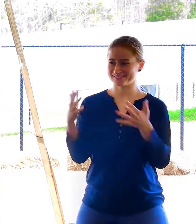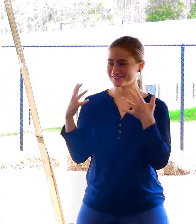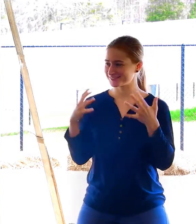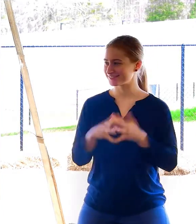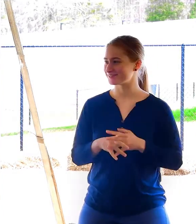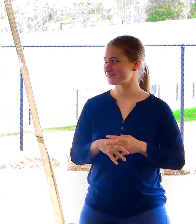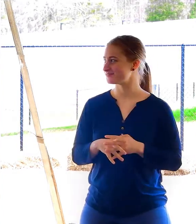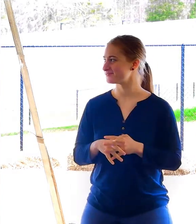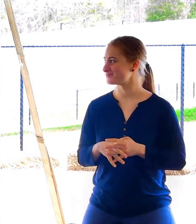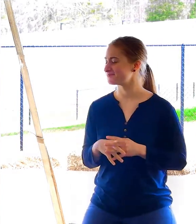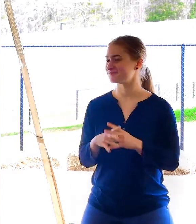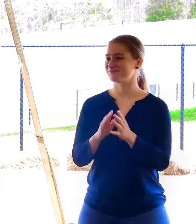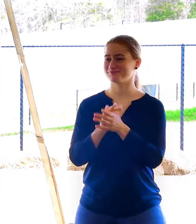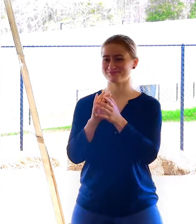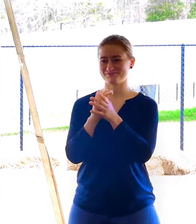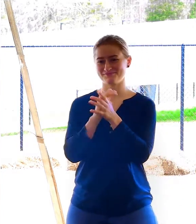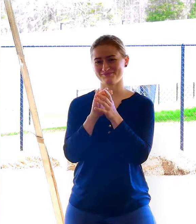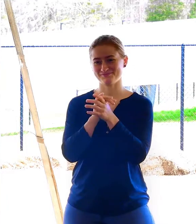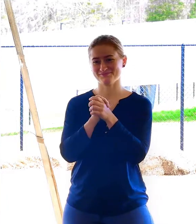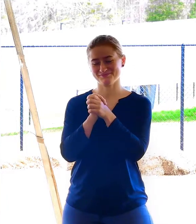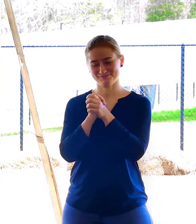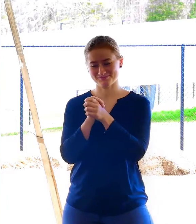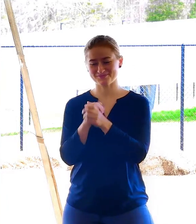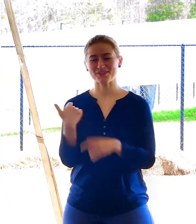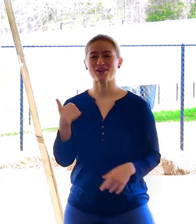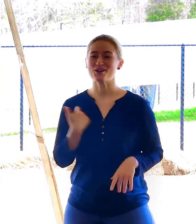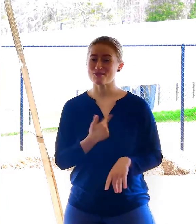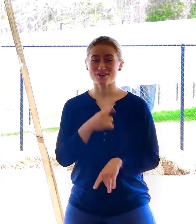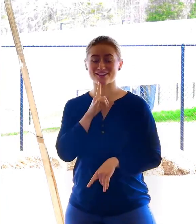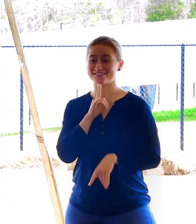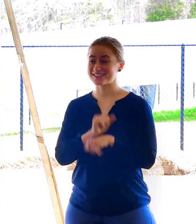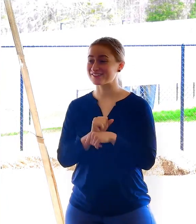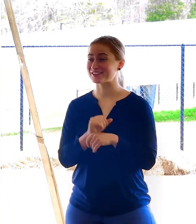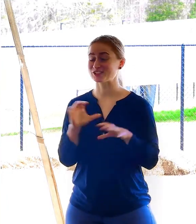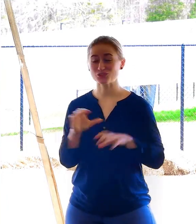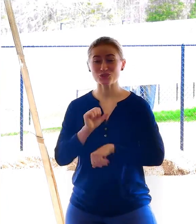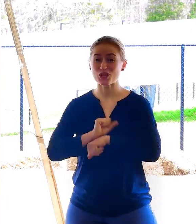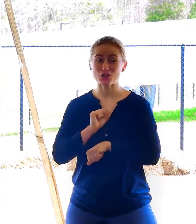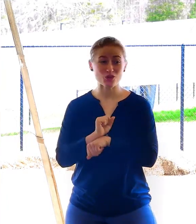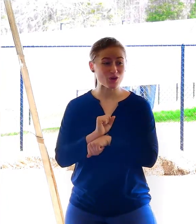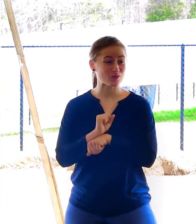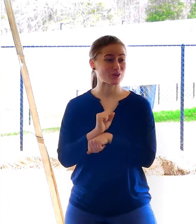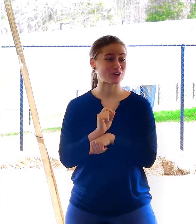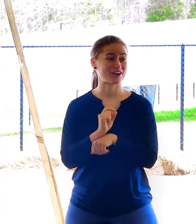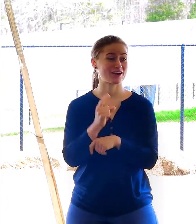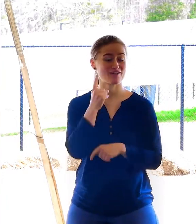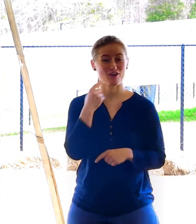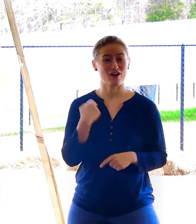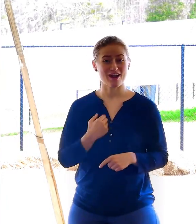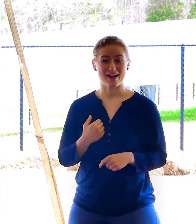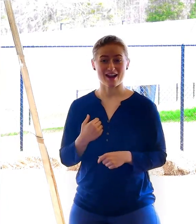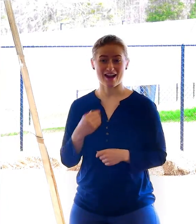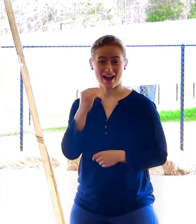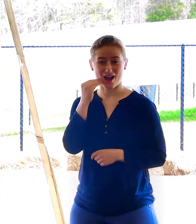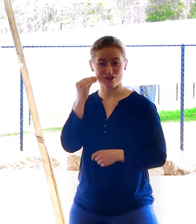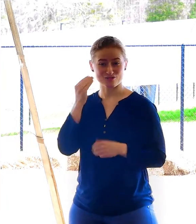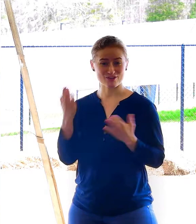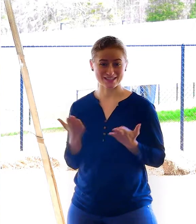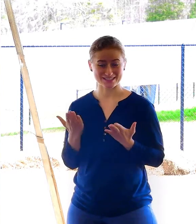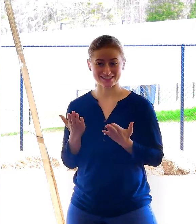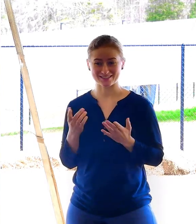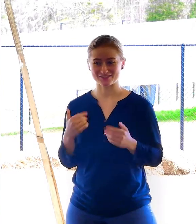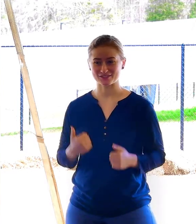a hand today. So we were certainly doing the work of our residents here in Maryland. So